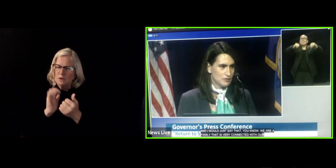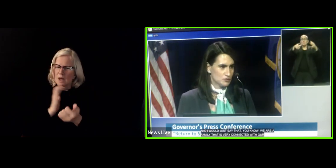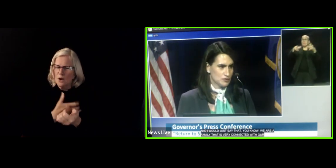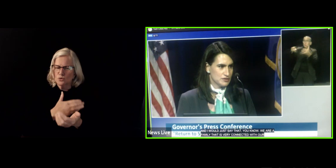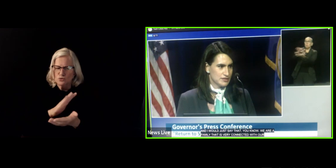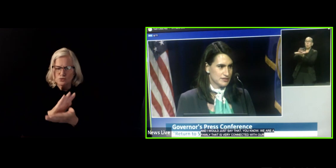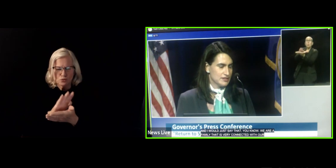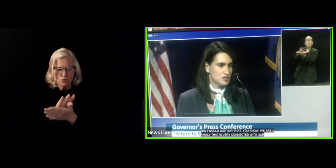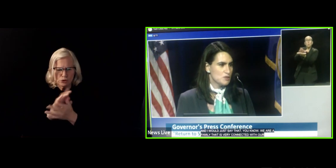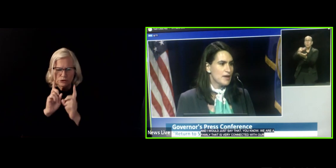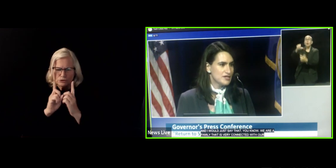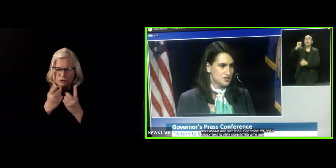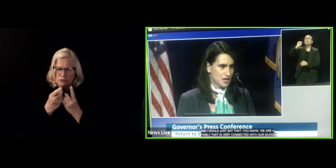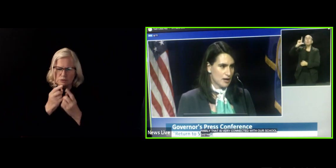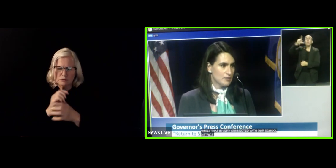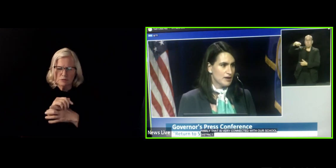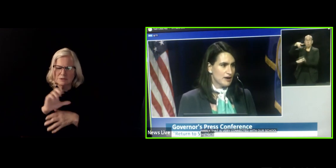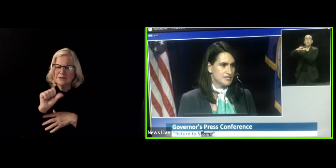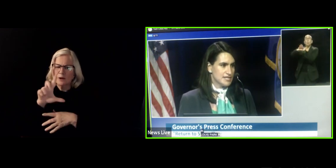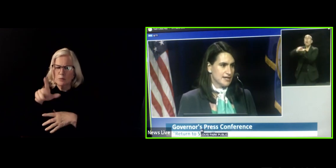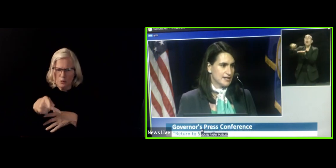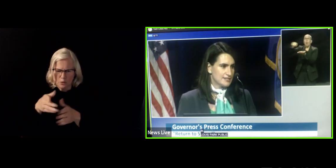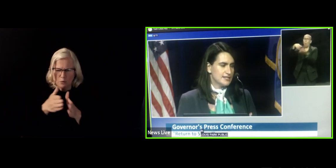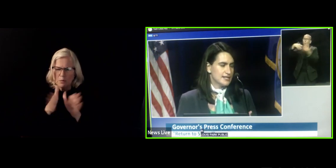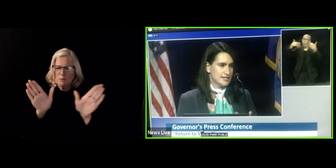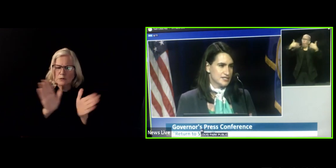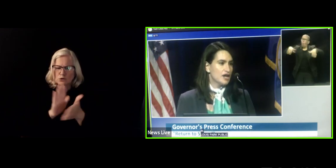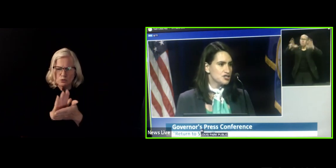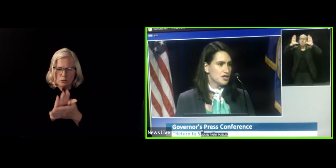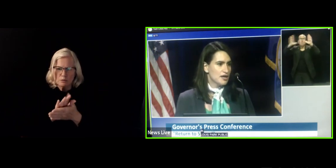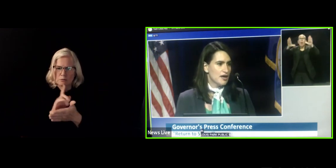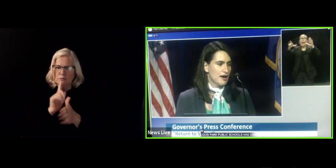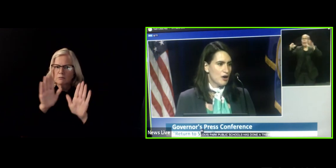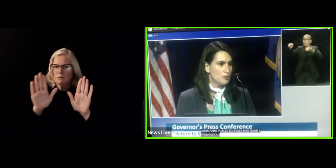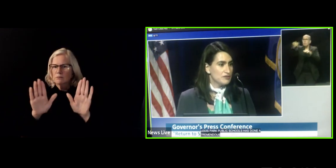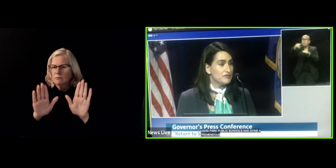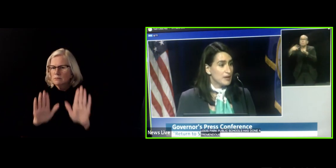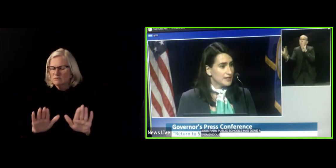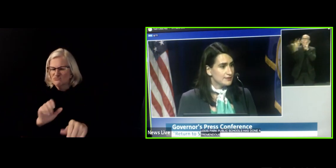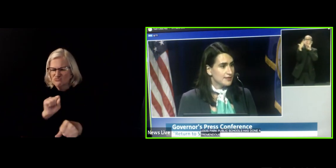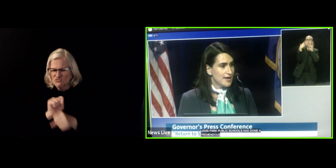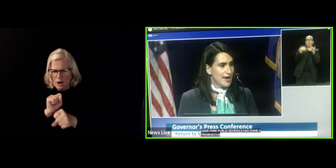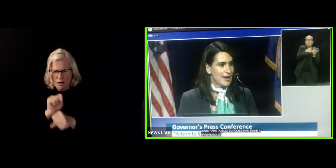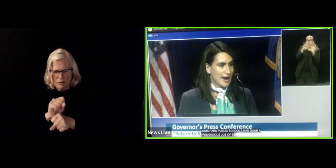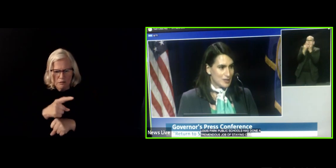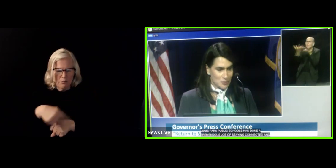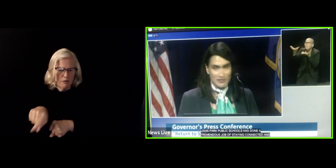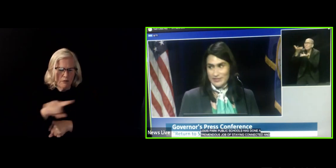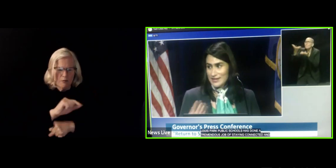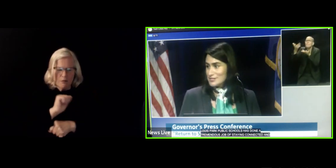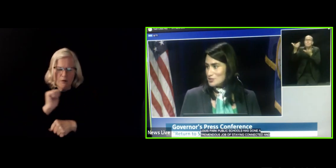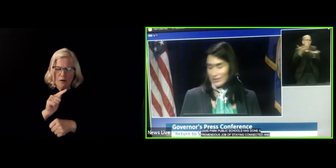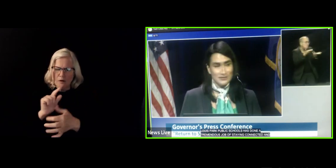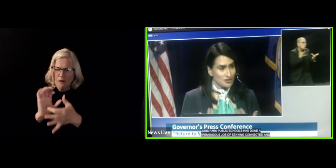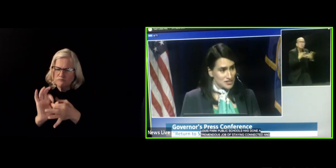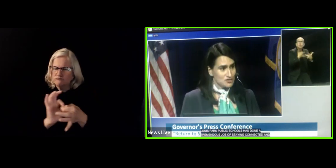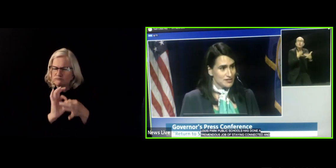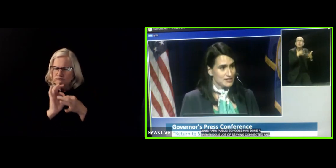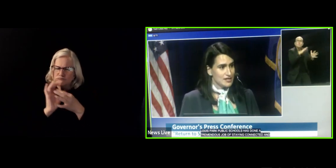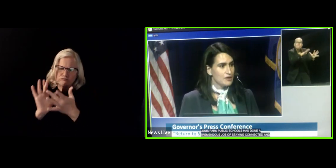Public Schools has done a tremendous job of staying connected and in touch with families. And I know that district,